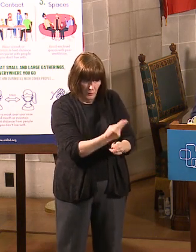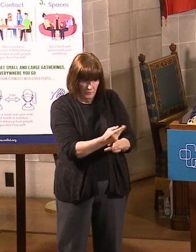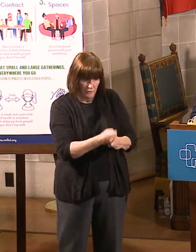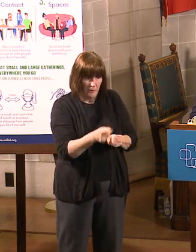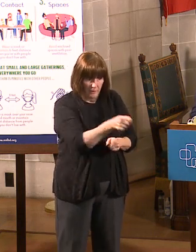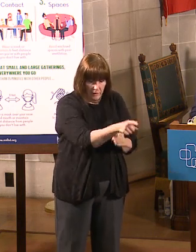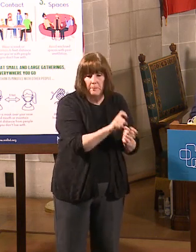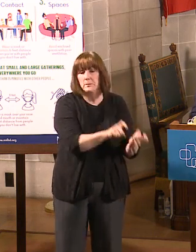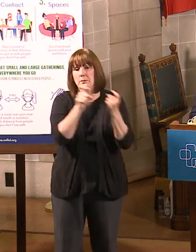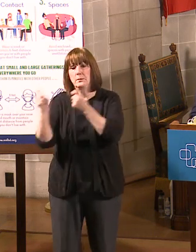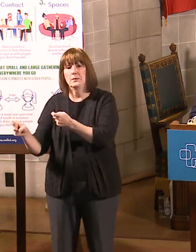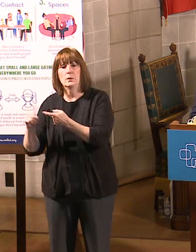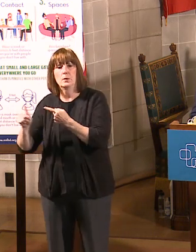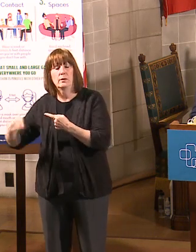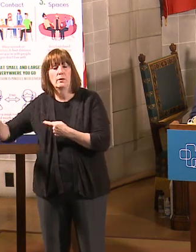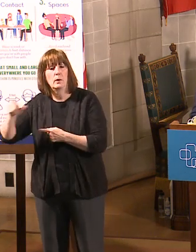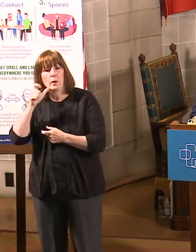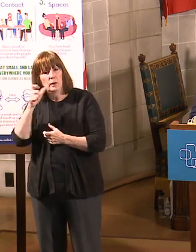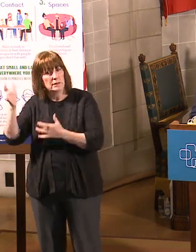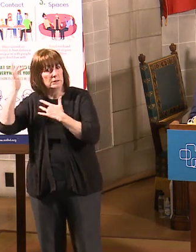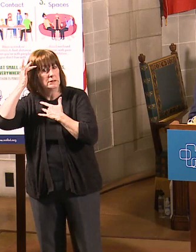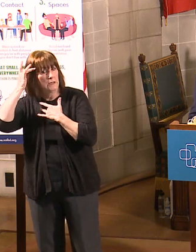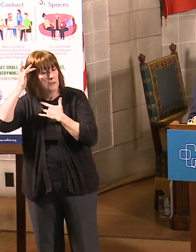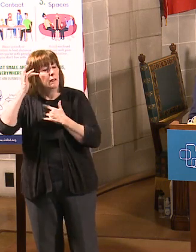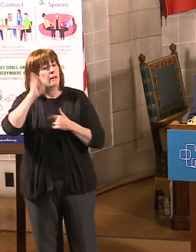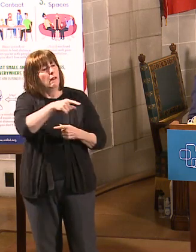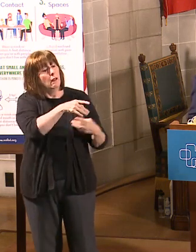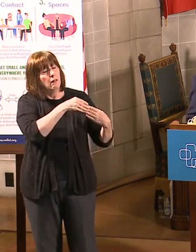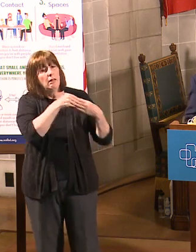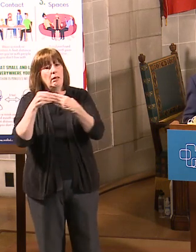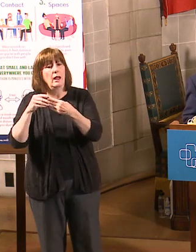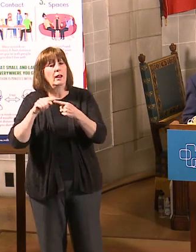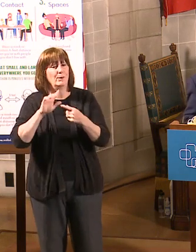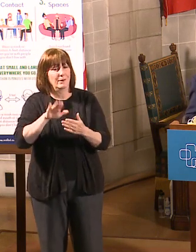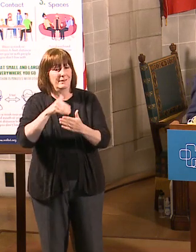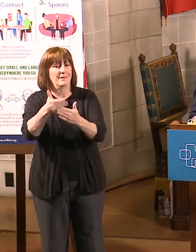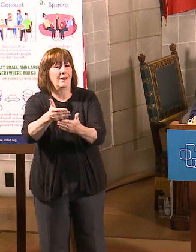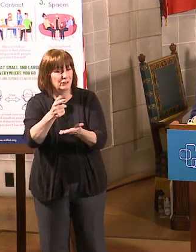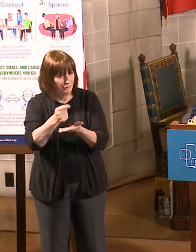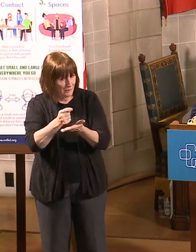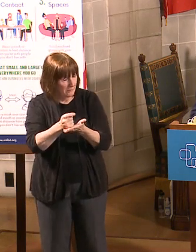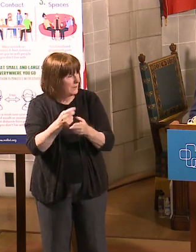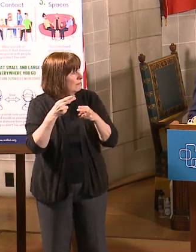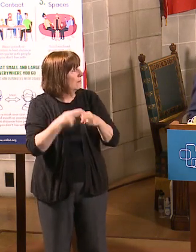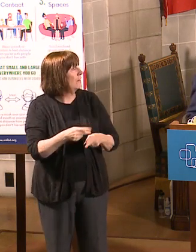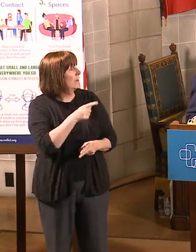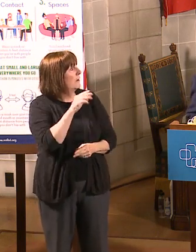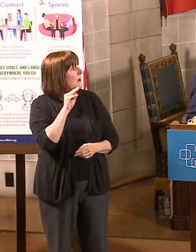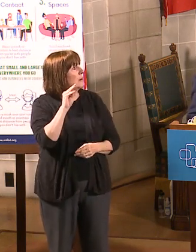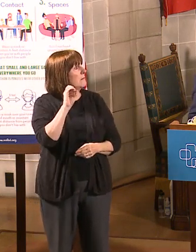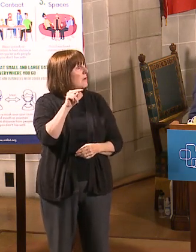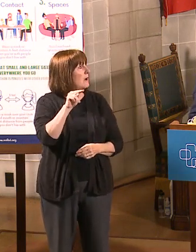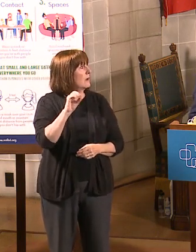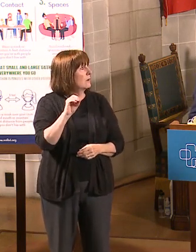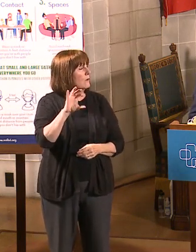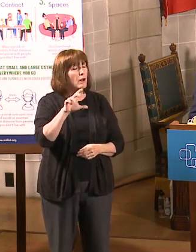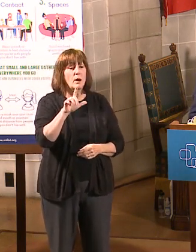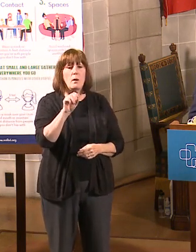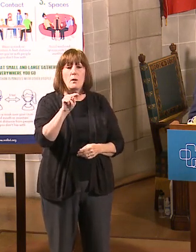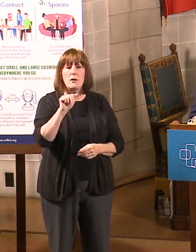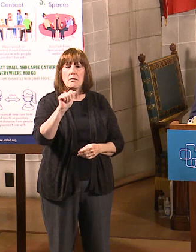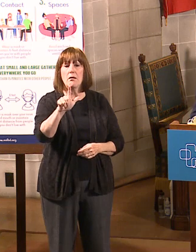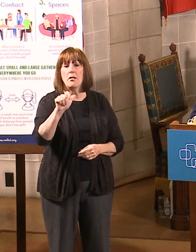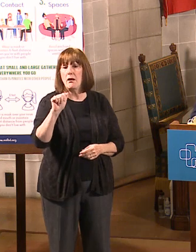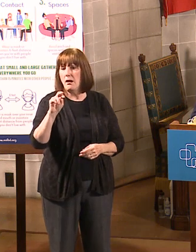extensively and actually led to the development of the next treatment, which are called monoclonal antibodies, as the governor